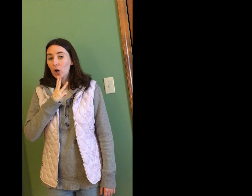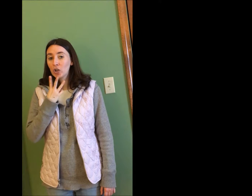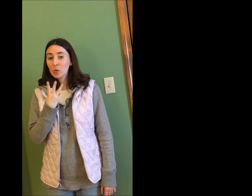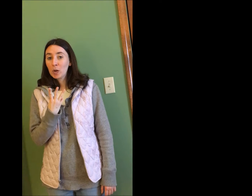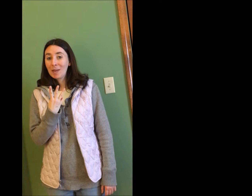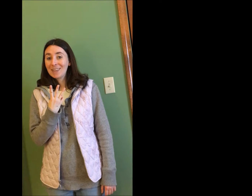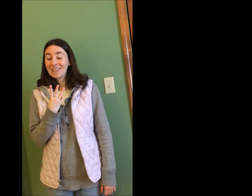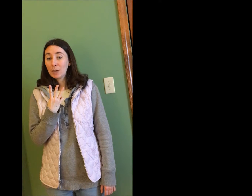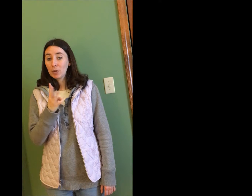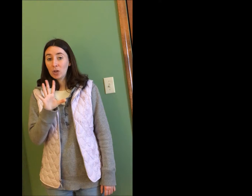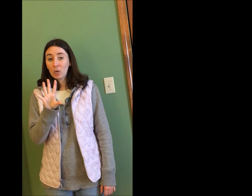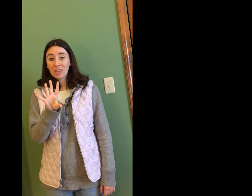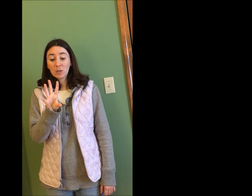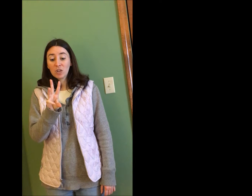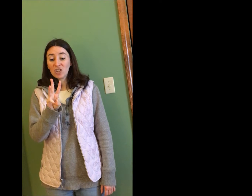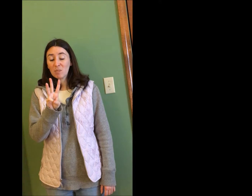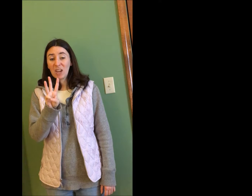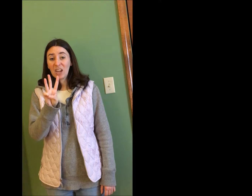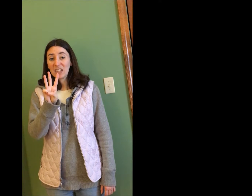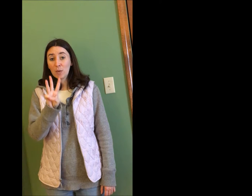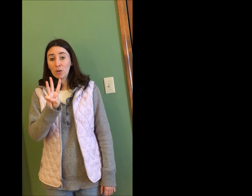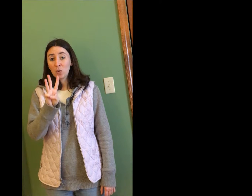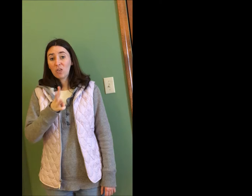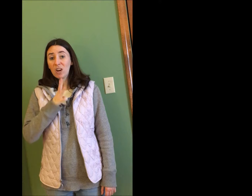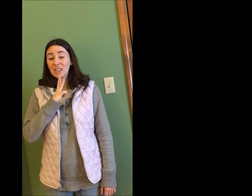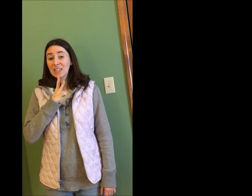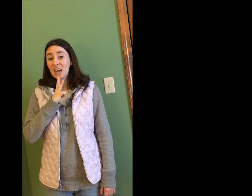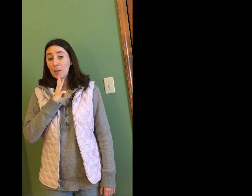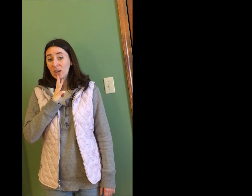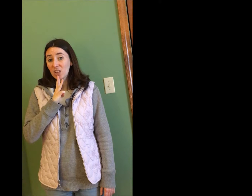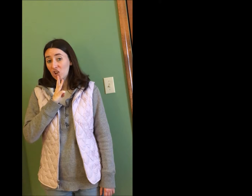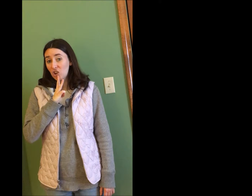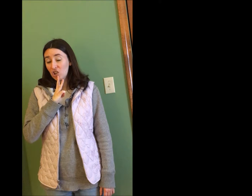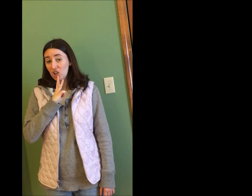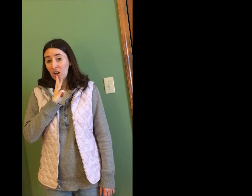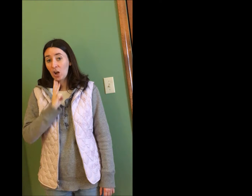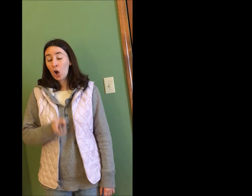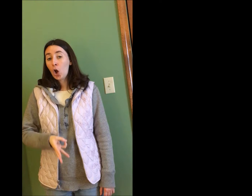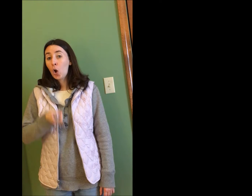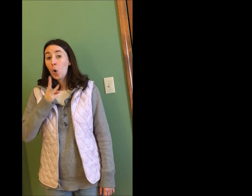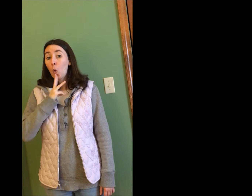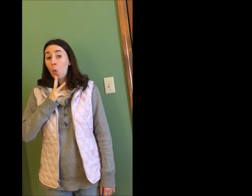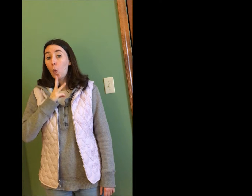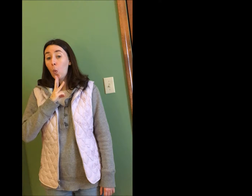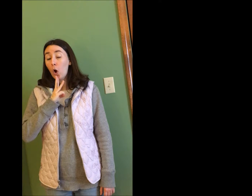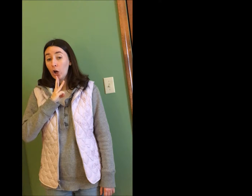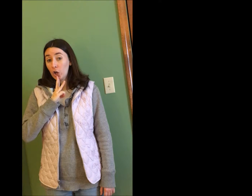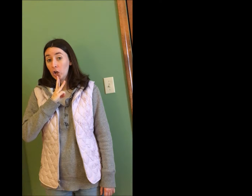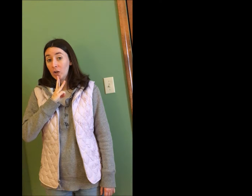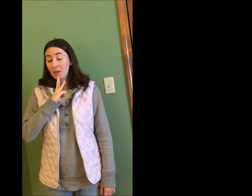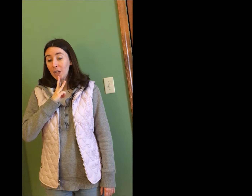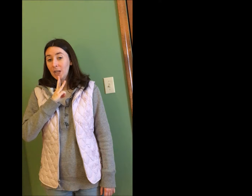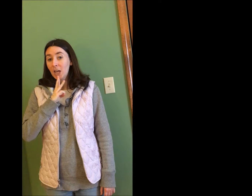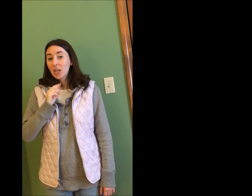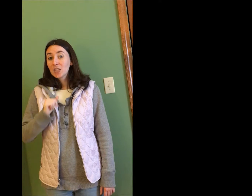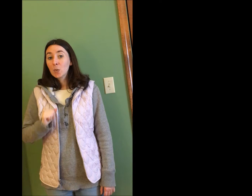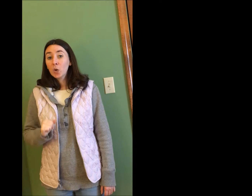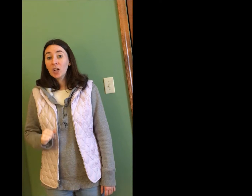water. So we're going to make a W, and this one is just making a W with your hands and tapping it to your chin. Water. So we're going to